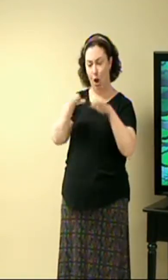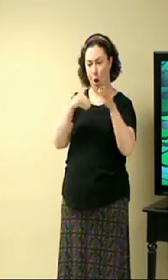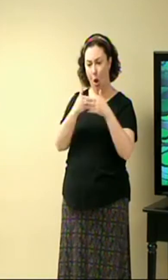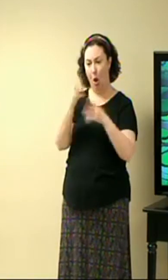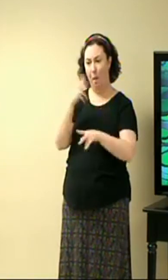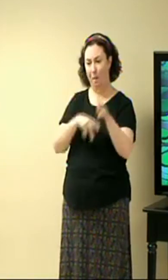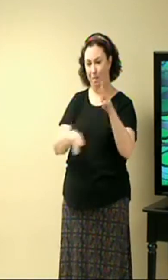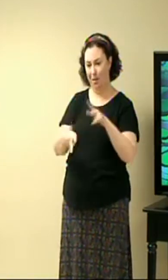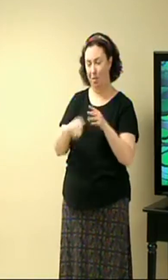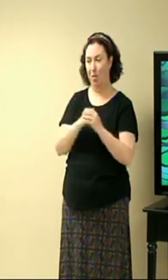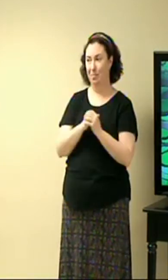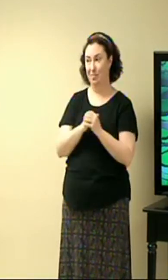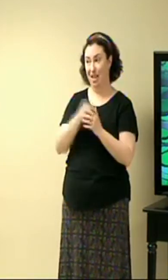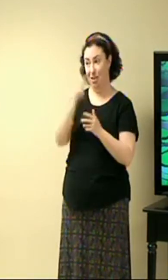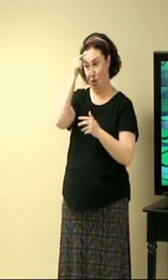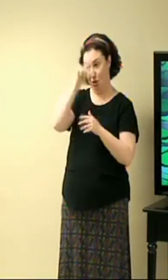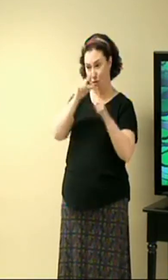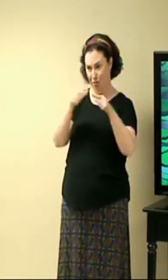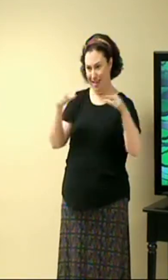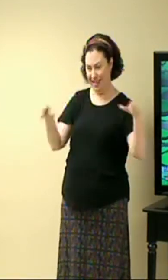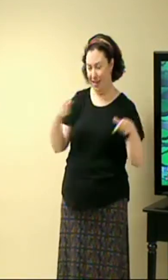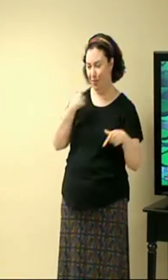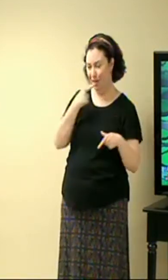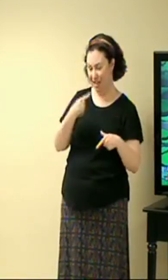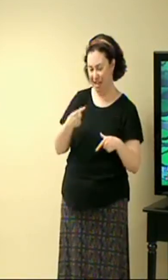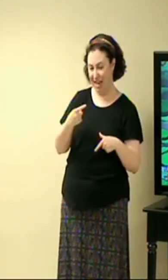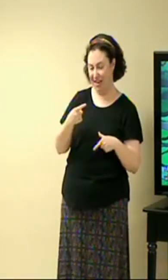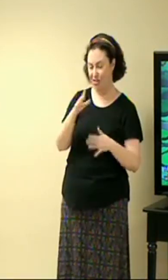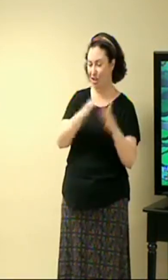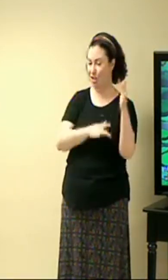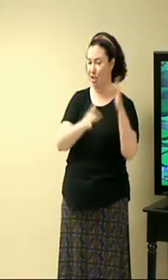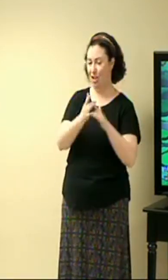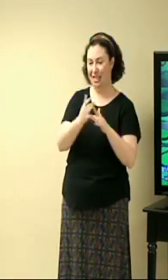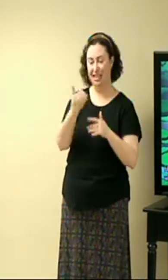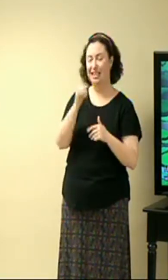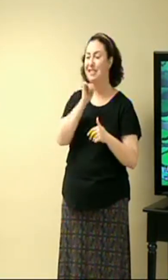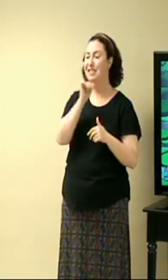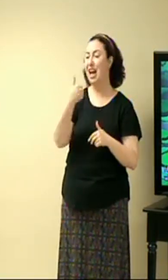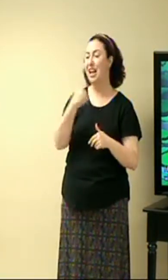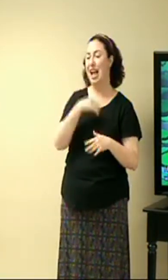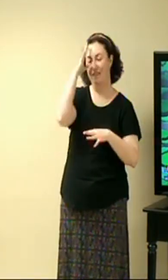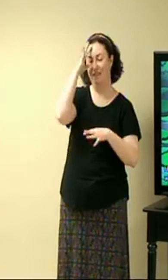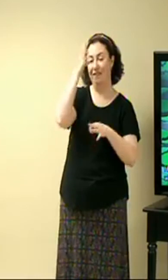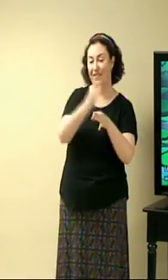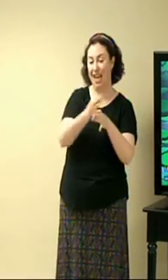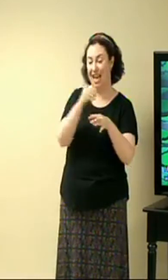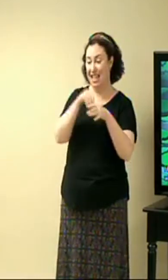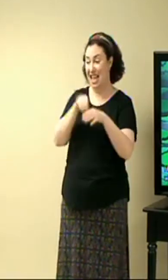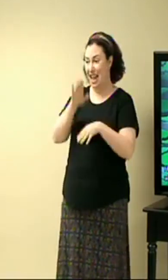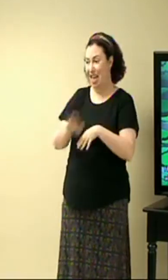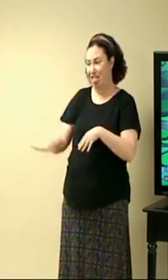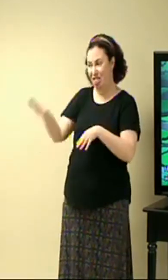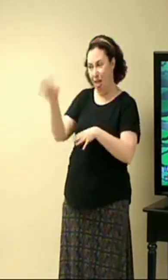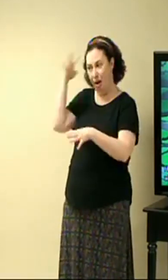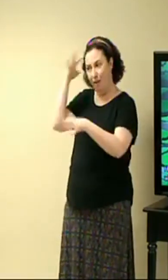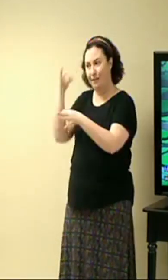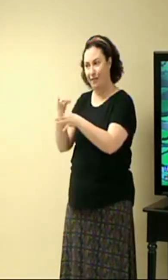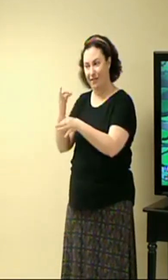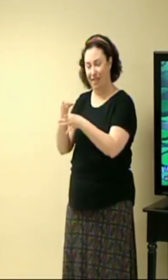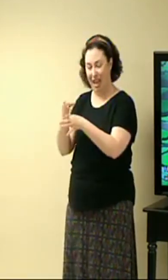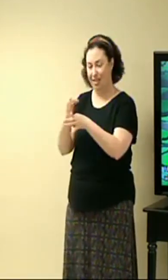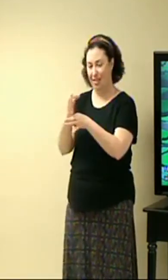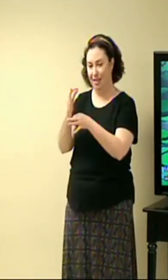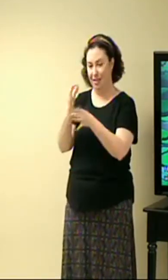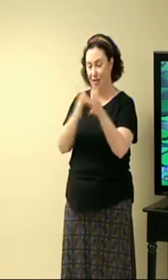have faith in their faith. We'll come back to that. He did not need any testimony about mankind, for he knew what was in each